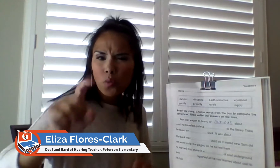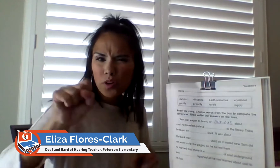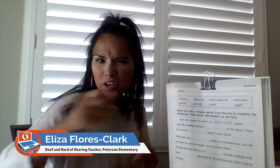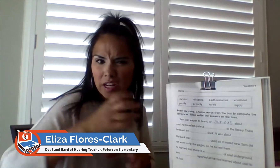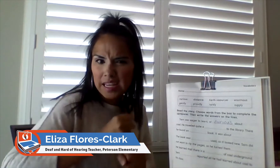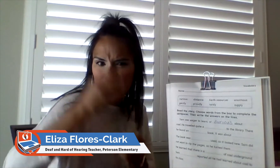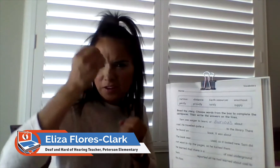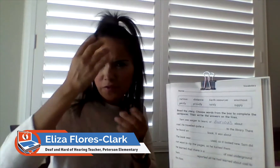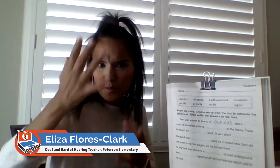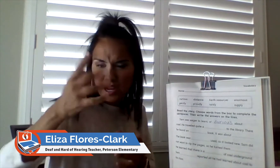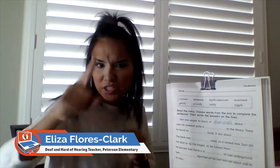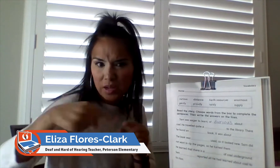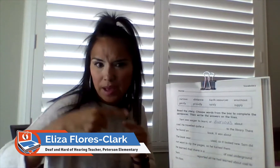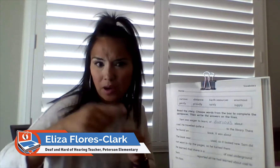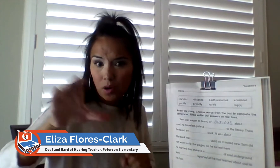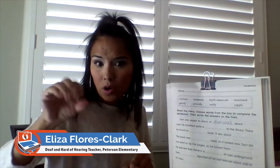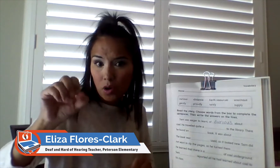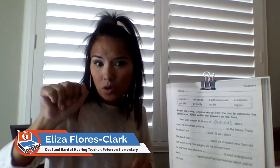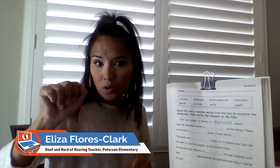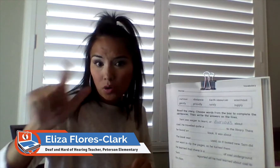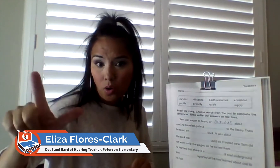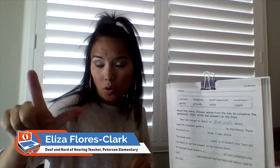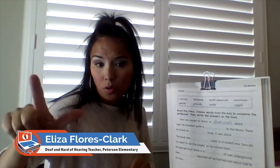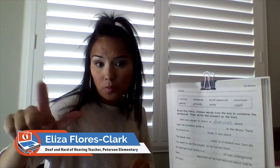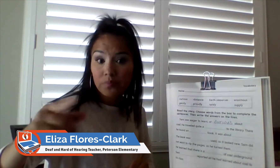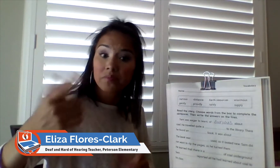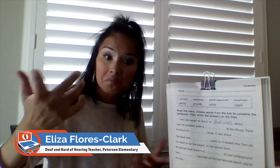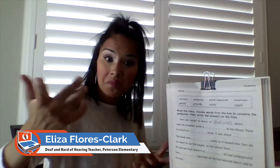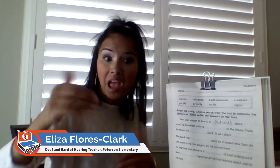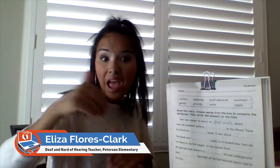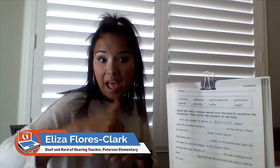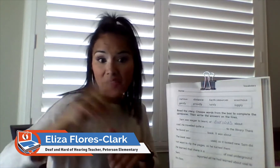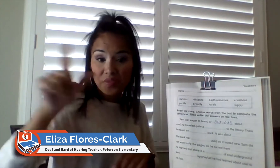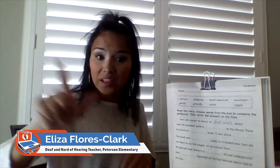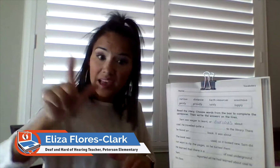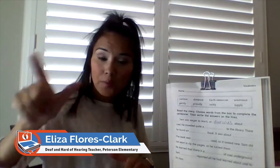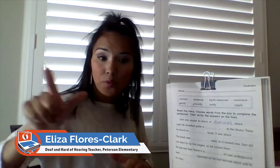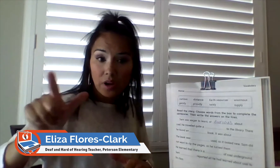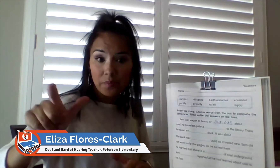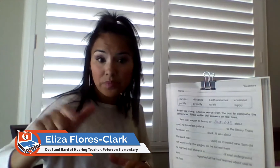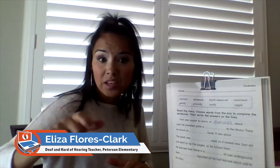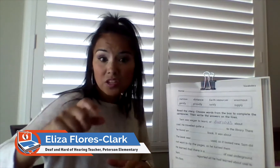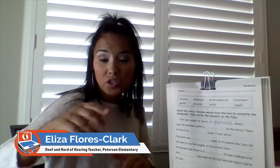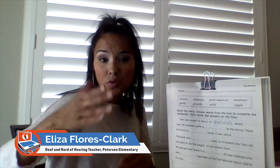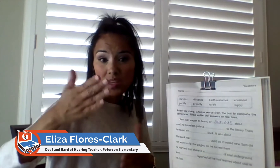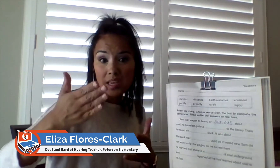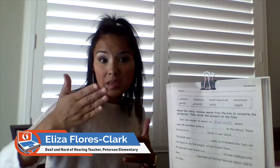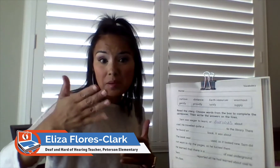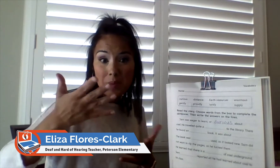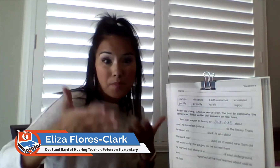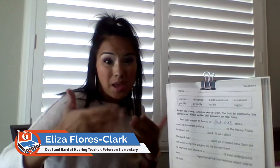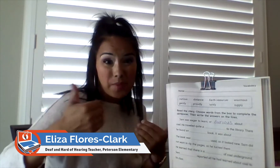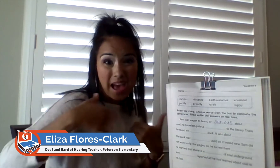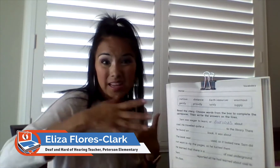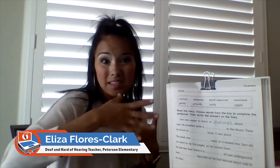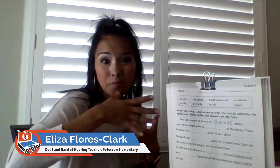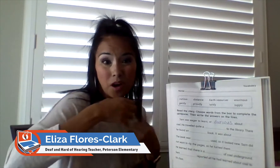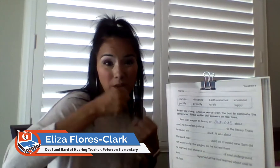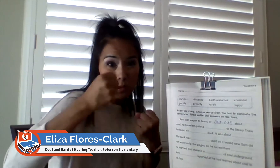could I get information about coal? At the library. So he maybe had his mom drive